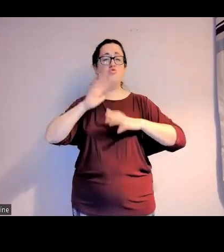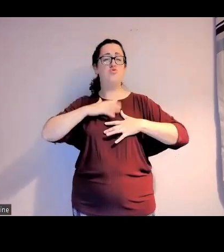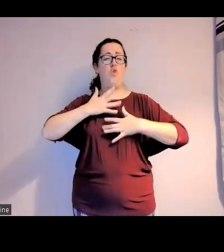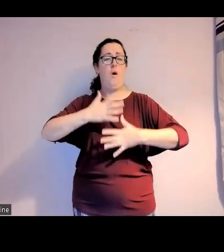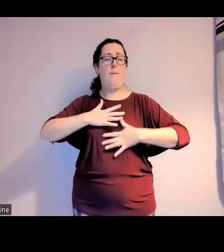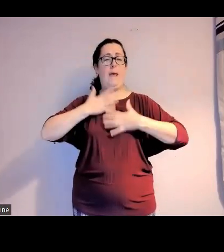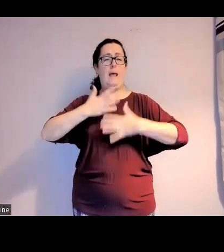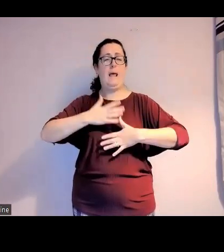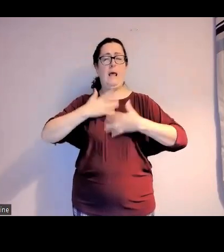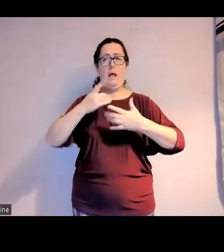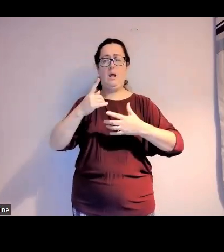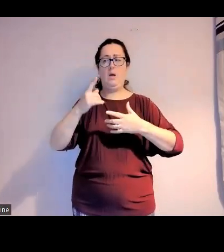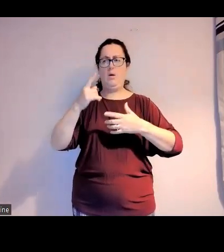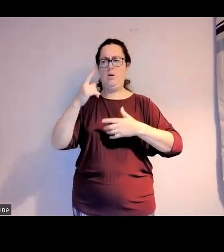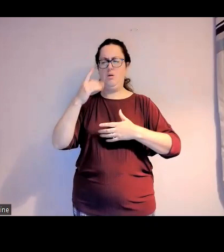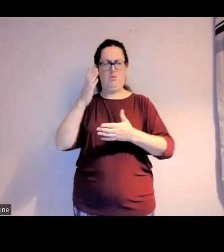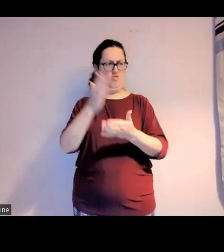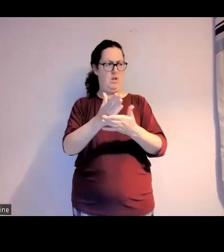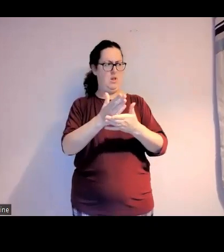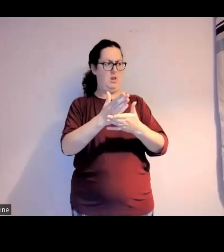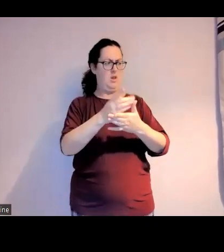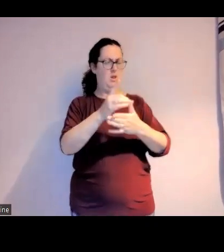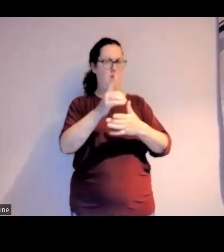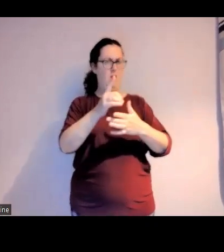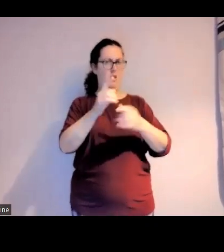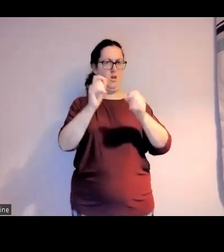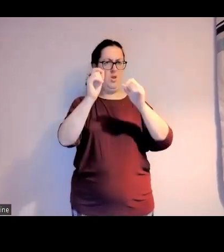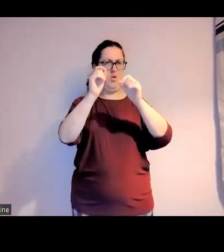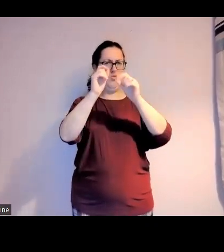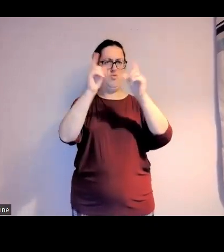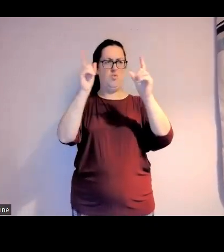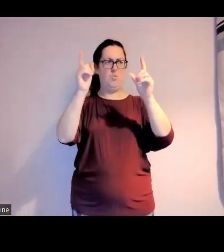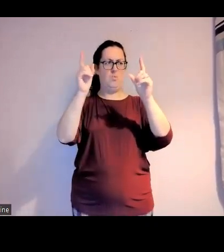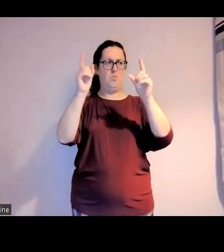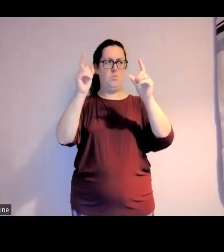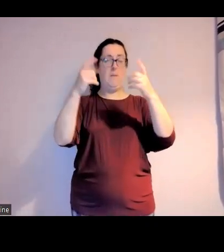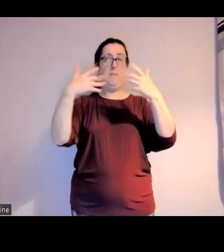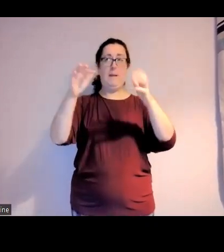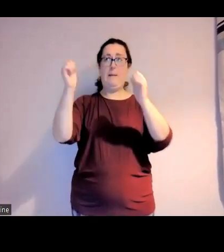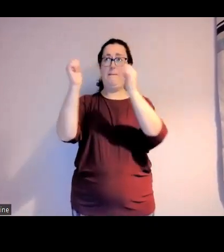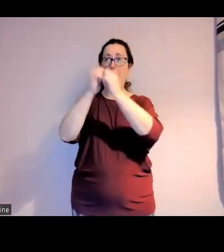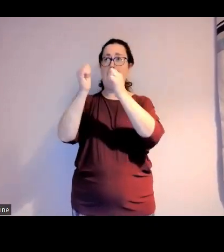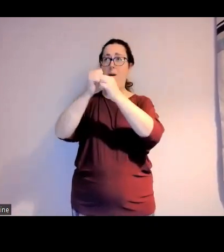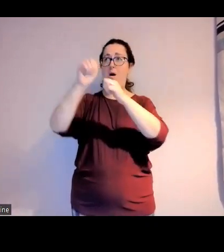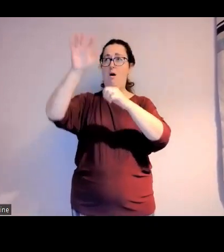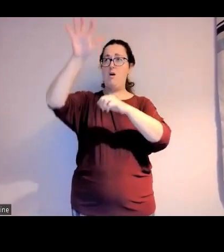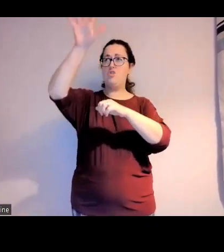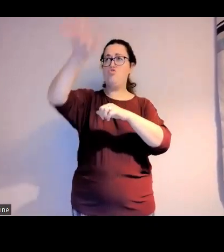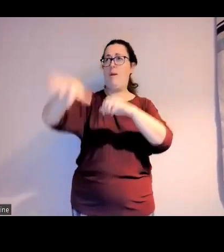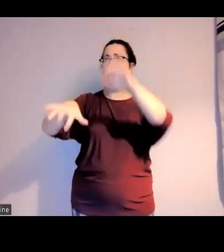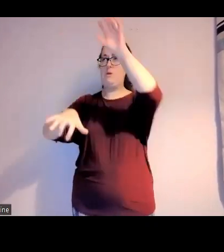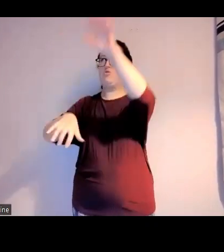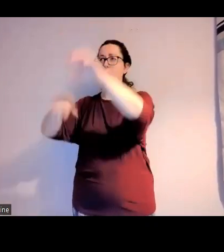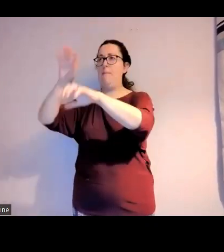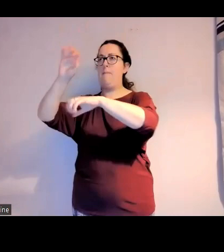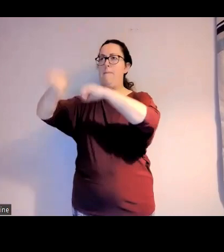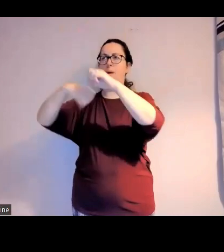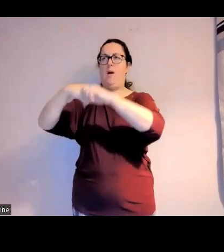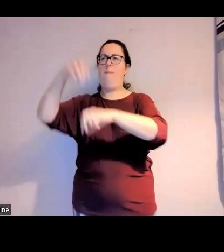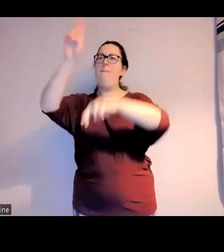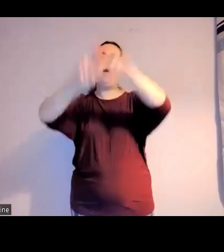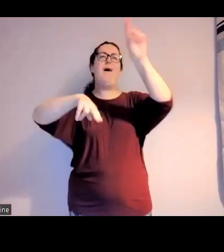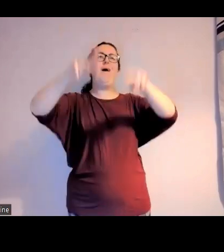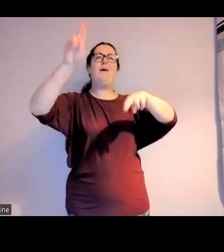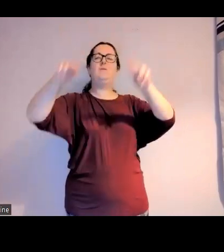until you wake in that room, within the walls where you scraped the paper away to paint a nicer color.